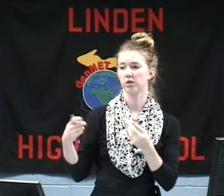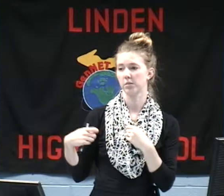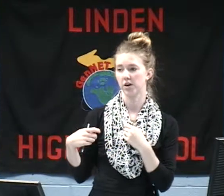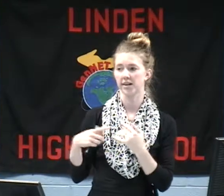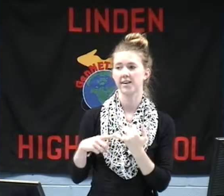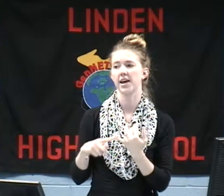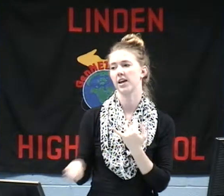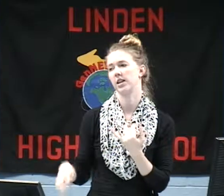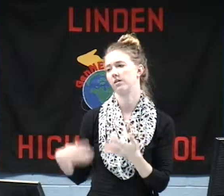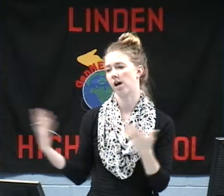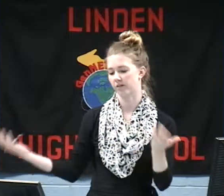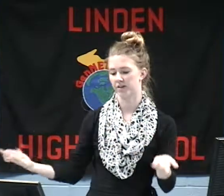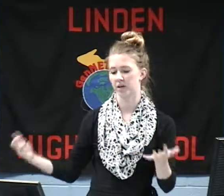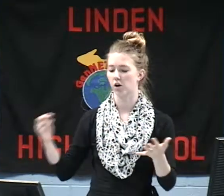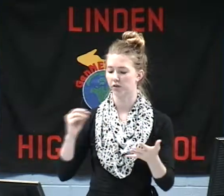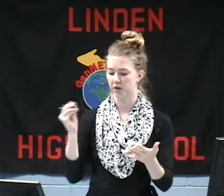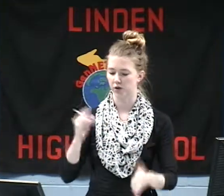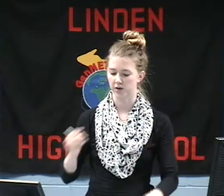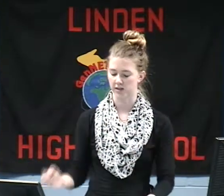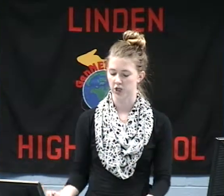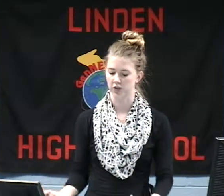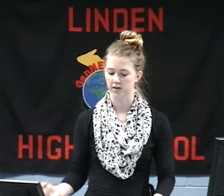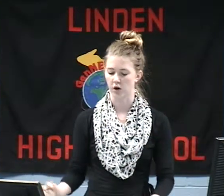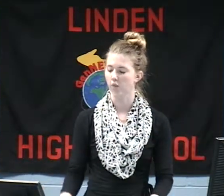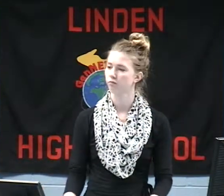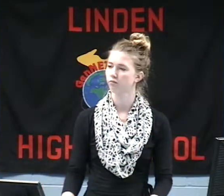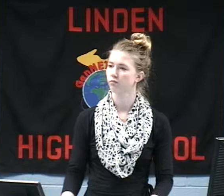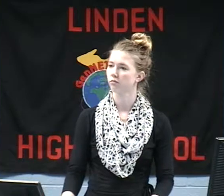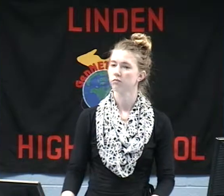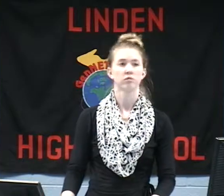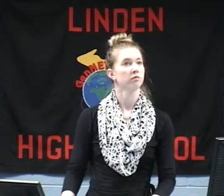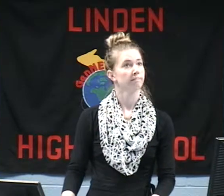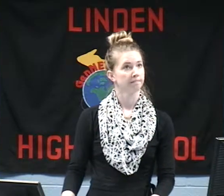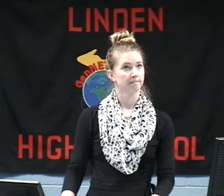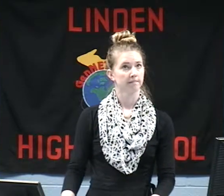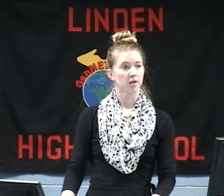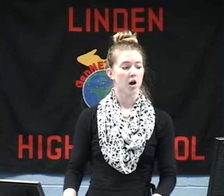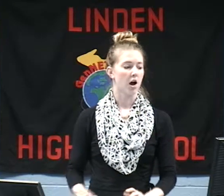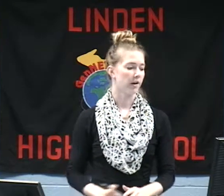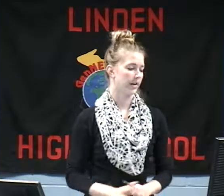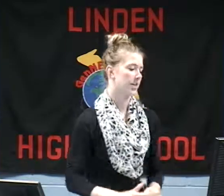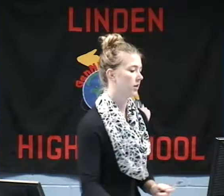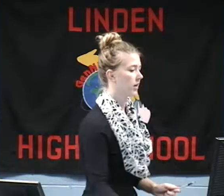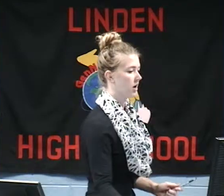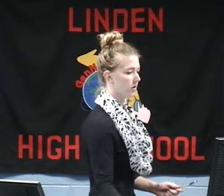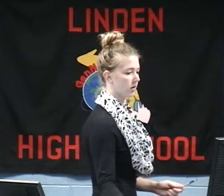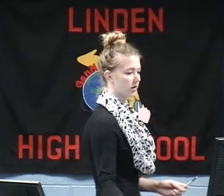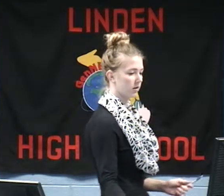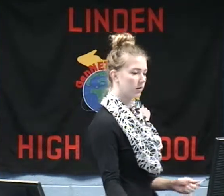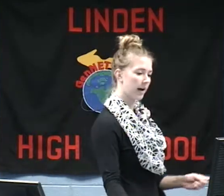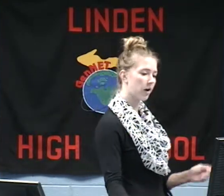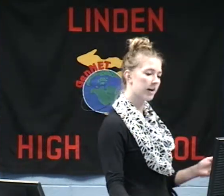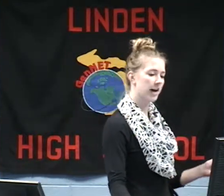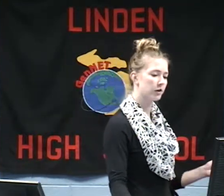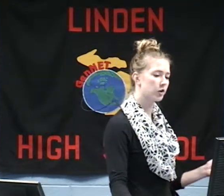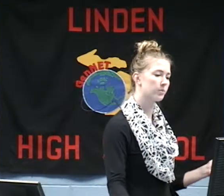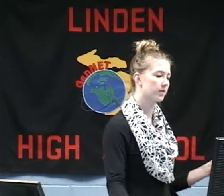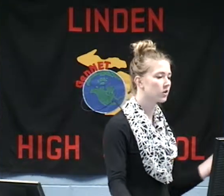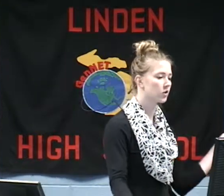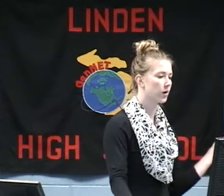give me your essay, and then obviously I'll grade your presentation as you go. All right, here we go. I already have your groups sorted